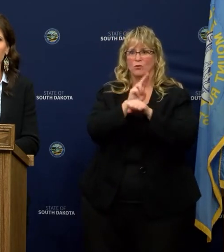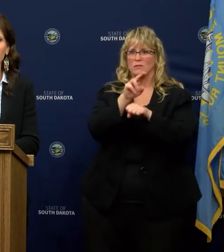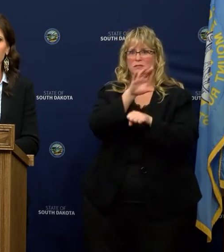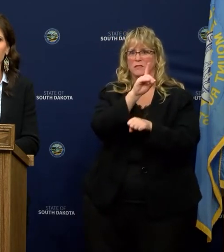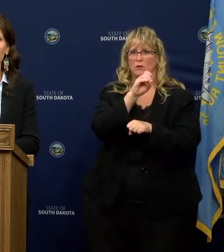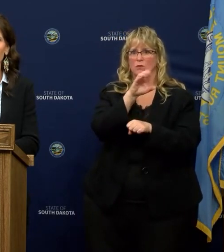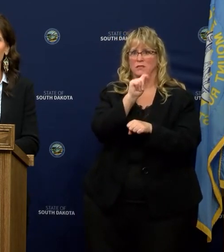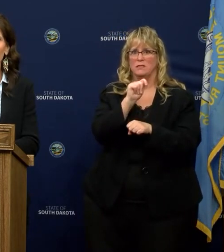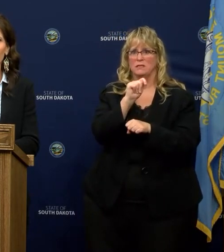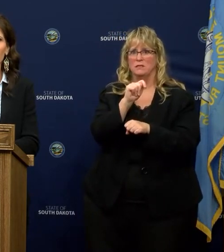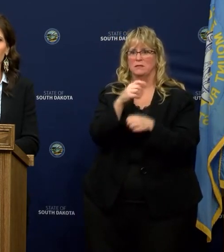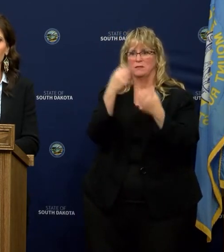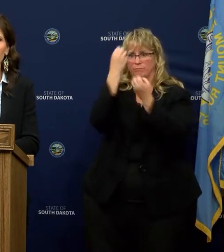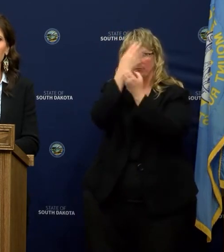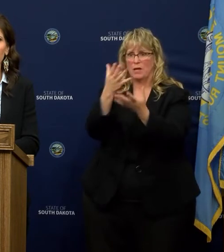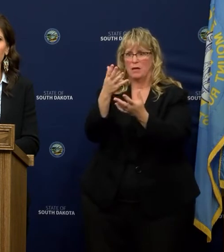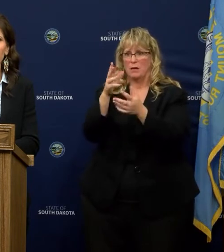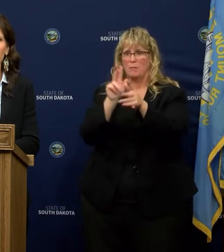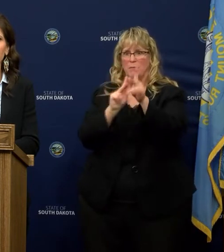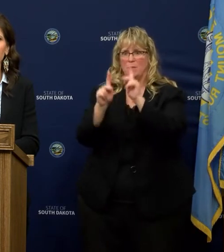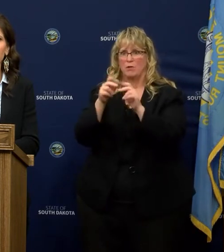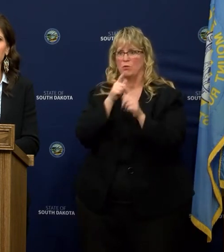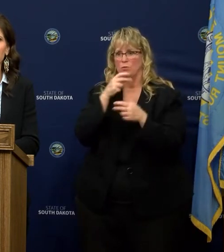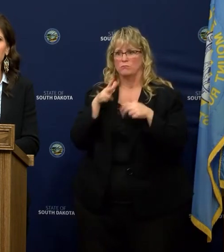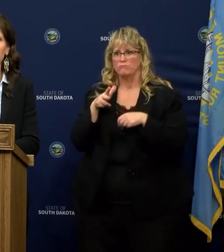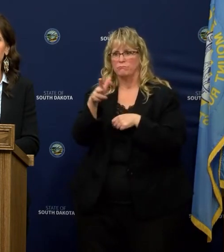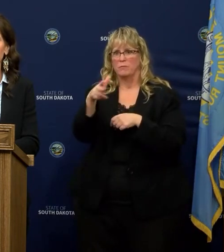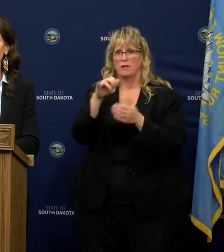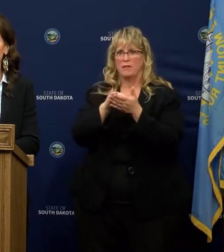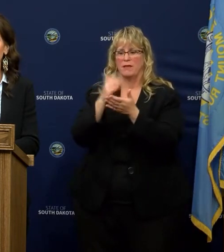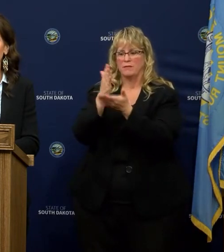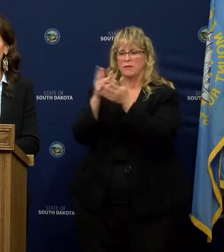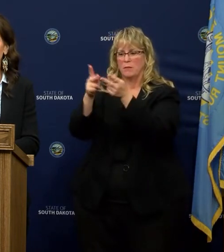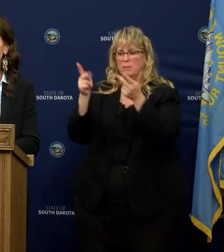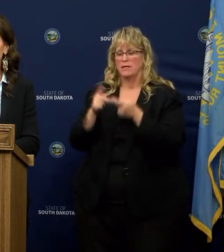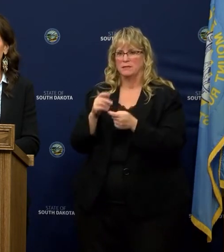let travelers know that there would be checkpoints ahead.